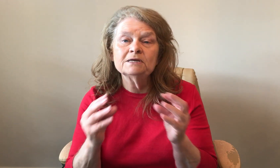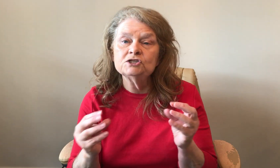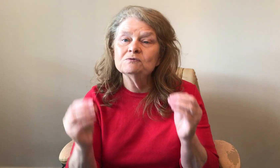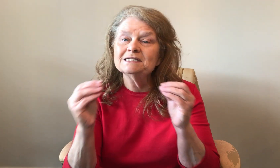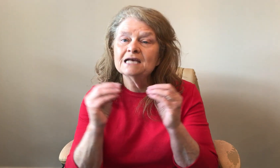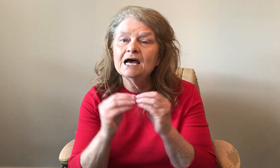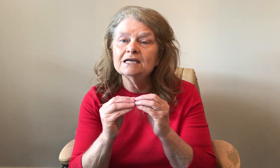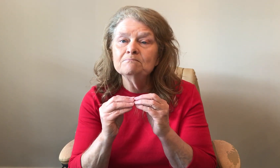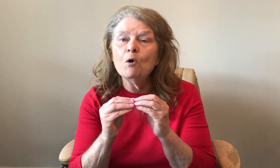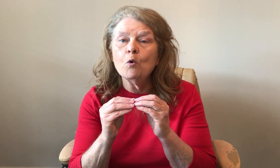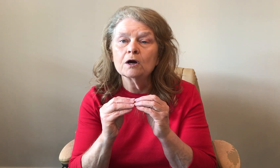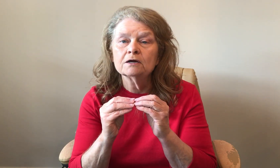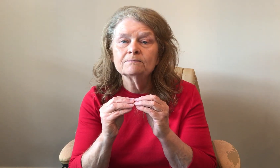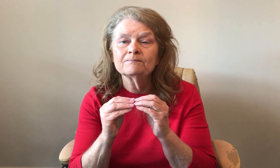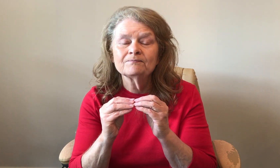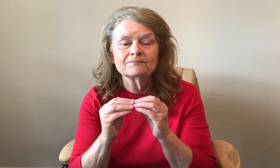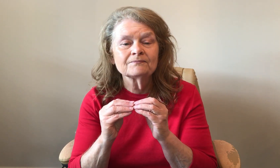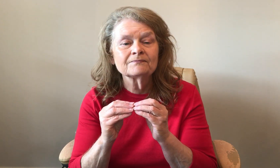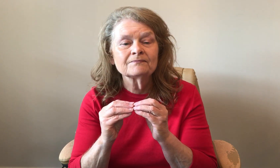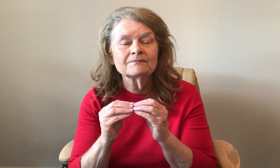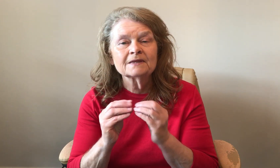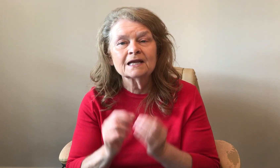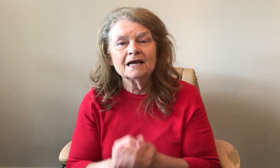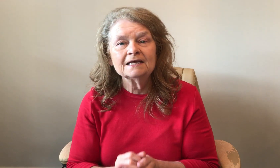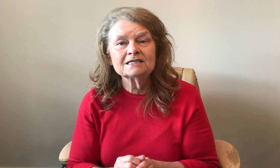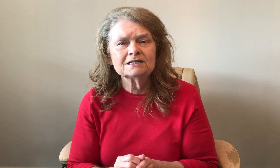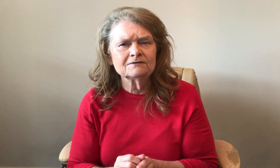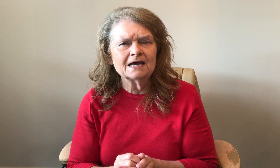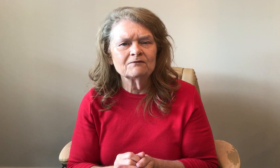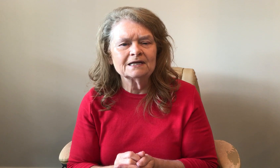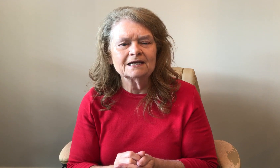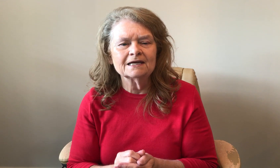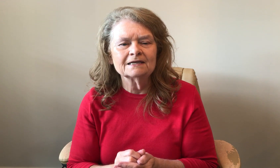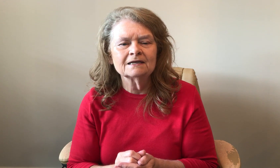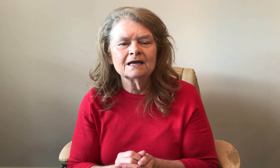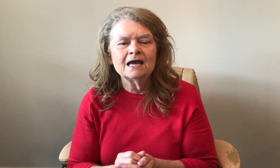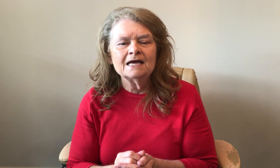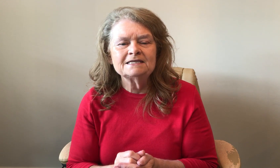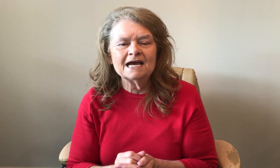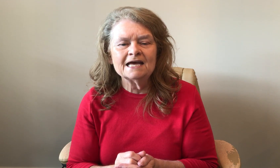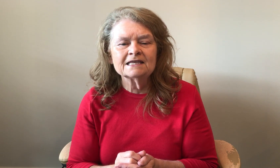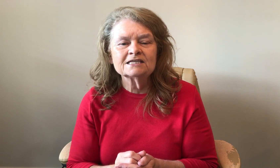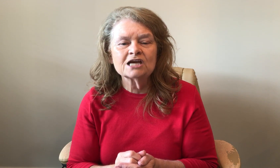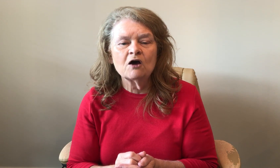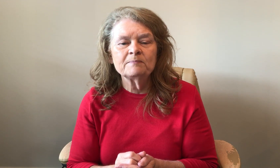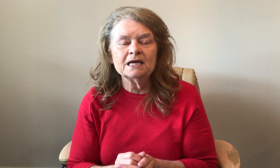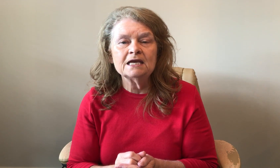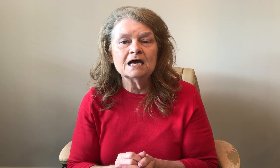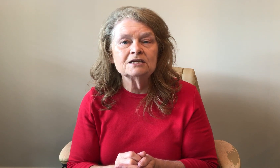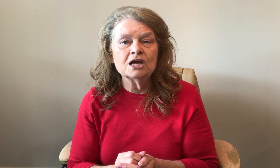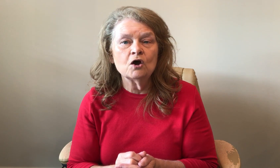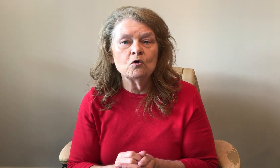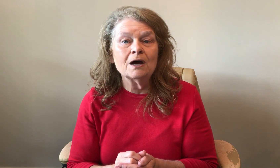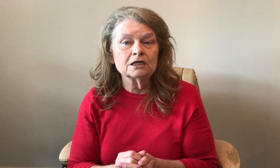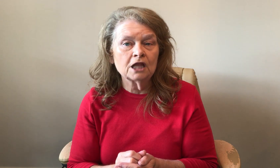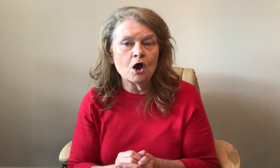you would sign more. Okay, let's do that one again. Death shall be no